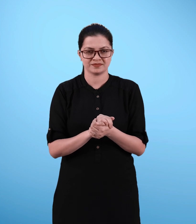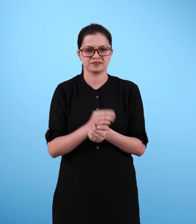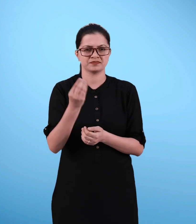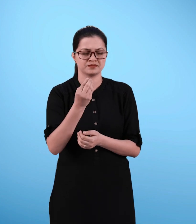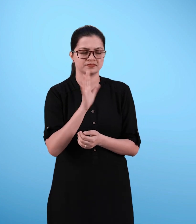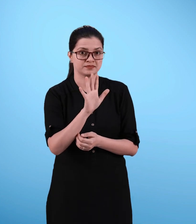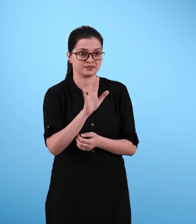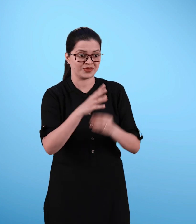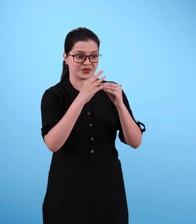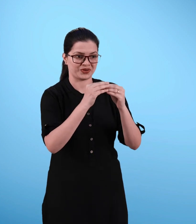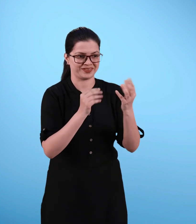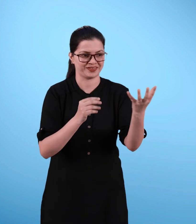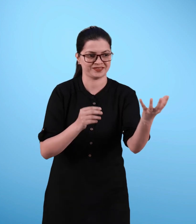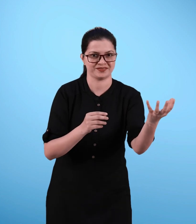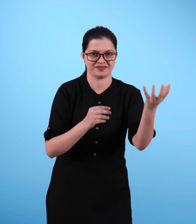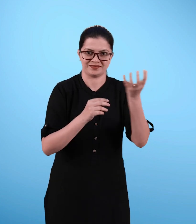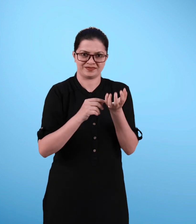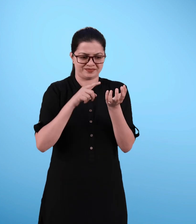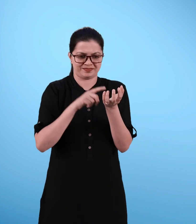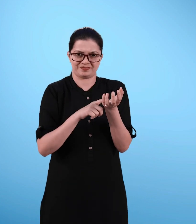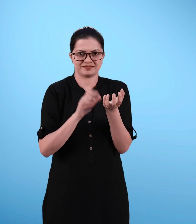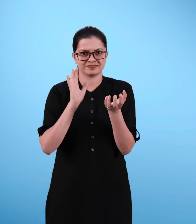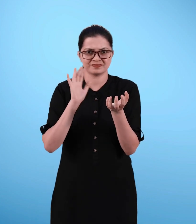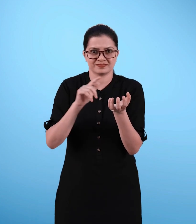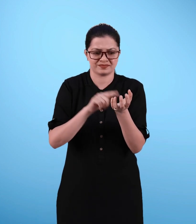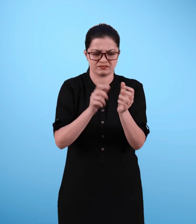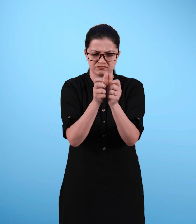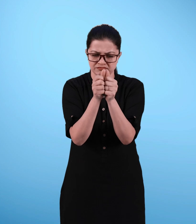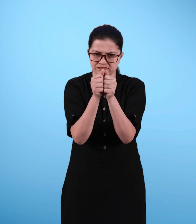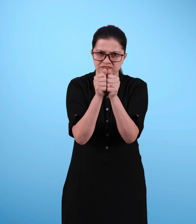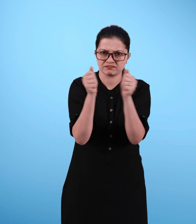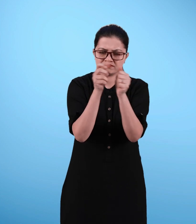Take some cotton wool, pull it apart, and look at its edges.